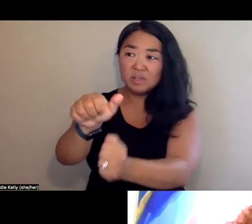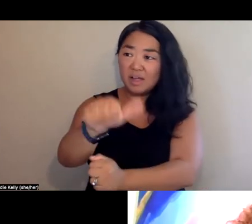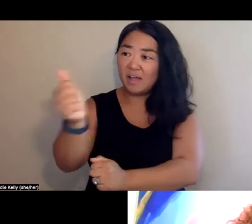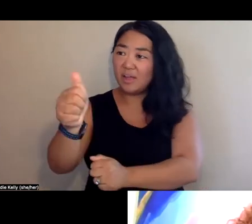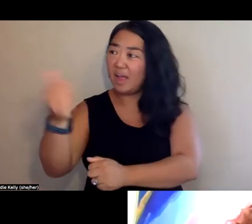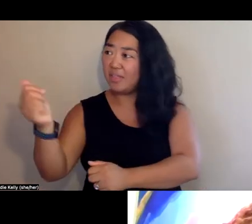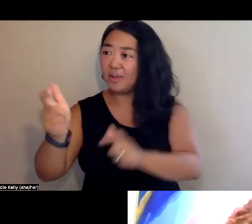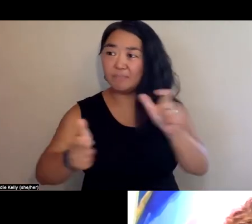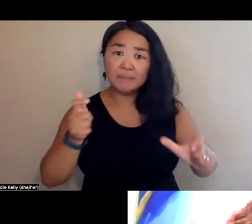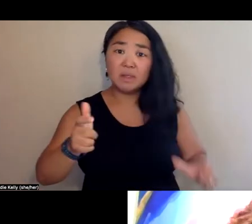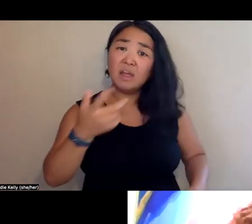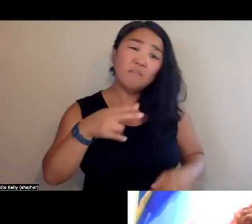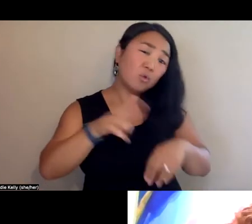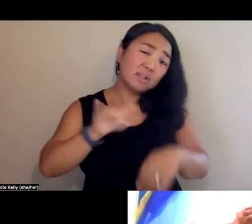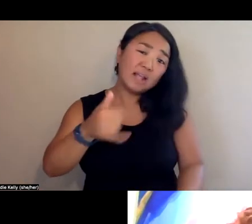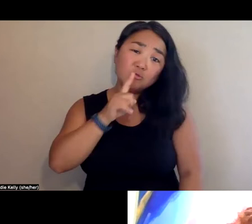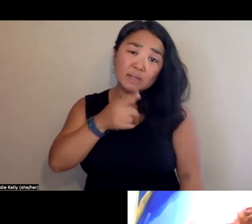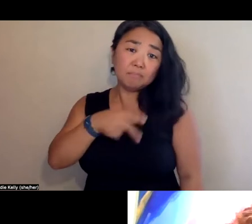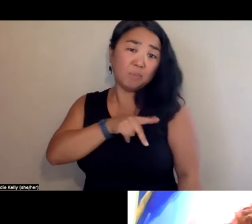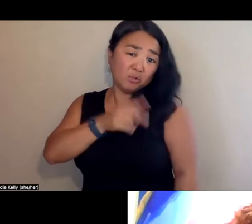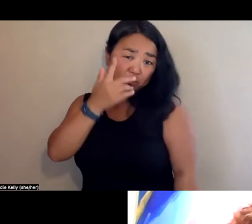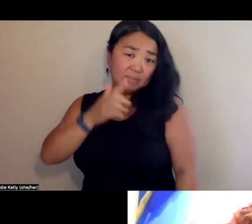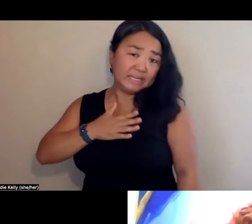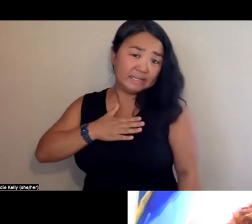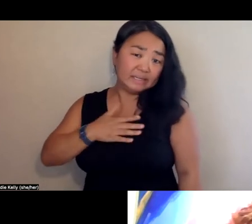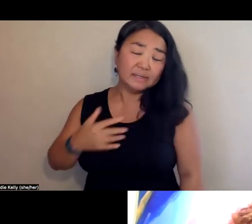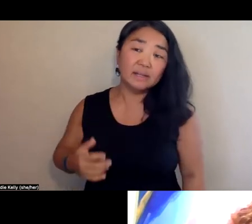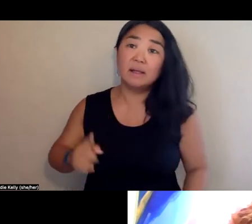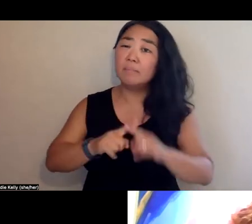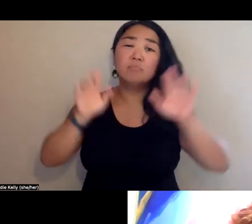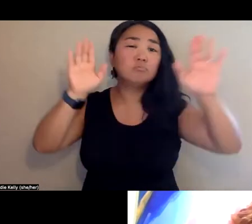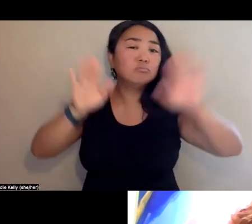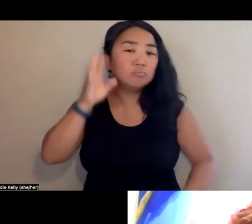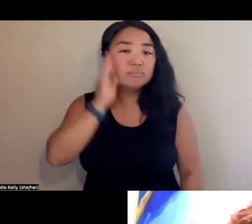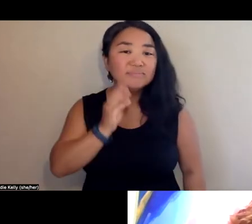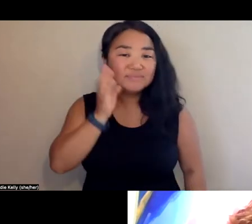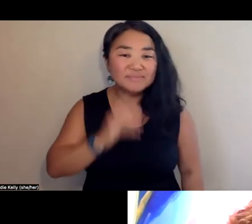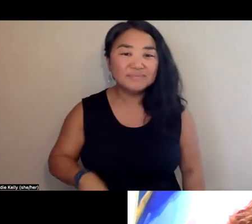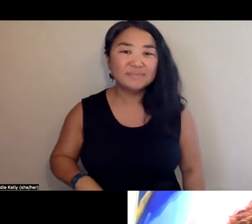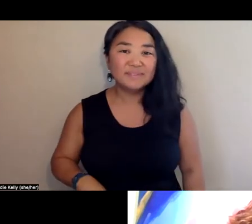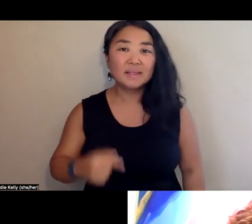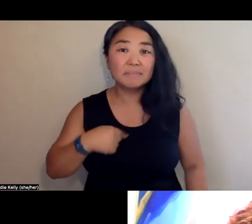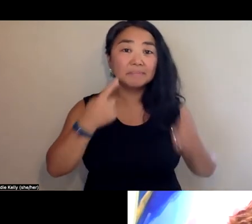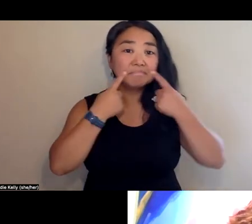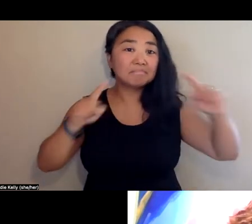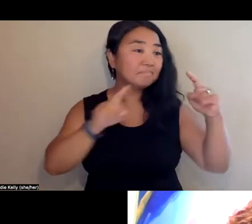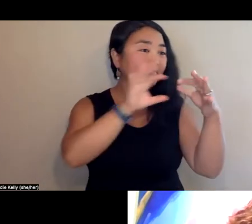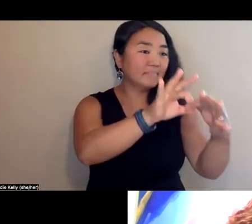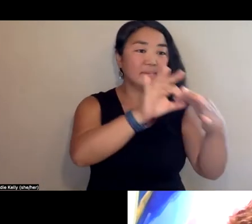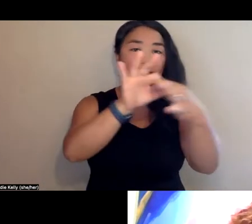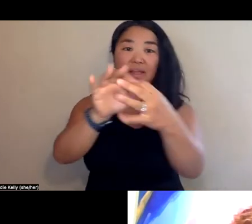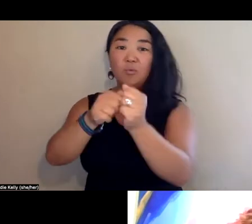I mean, that's very personal for me, but it was a really wonderful experience, and I connect it to this perimeter.